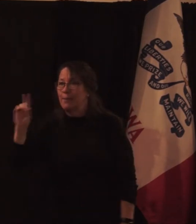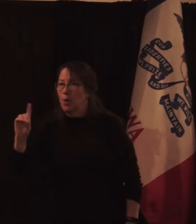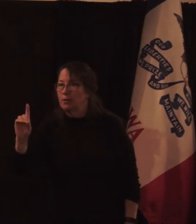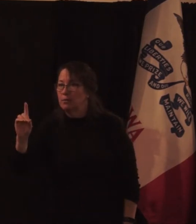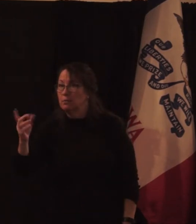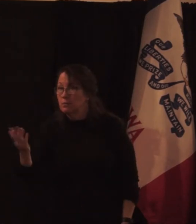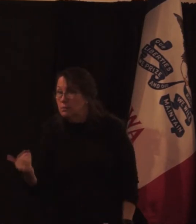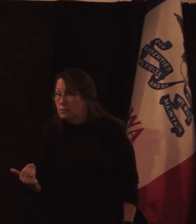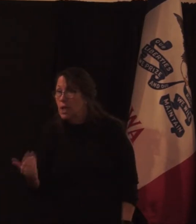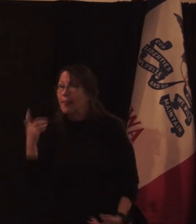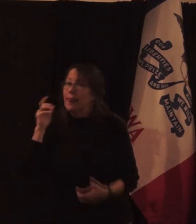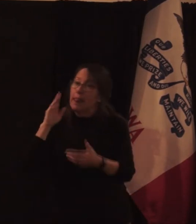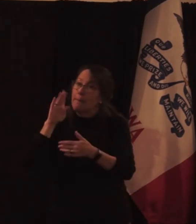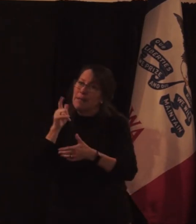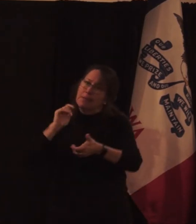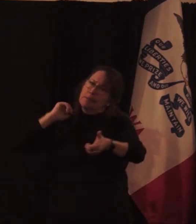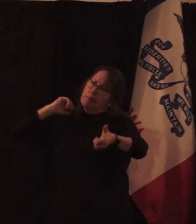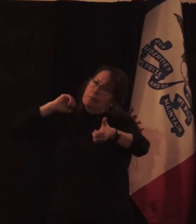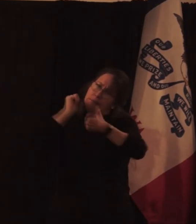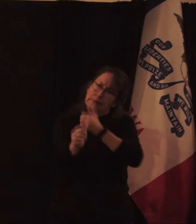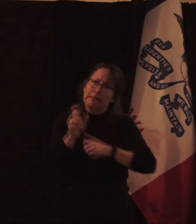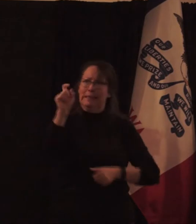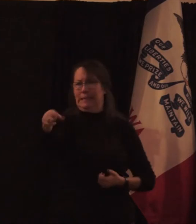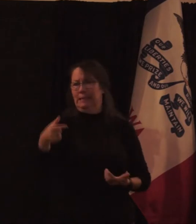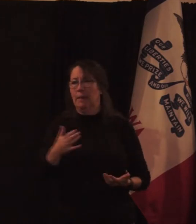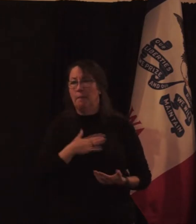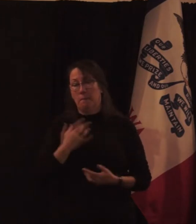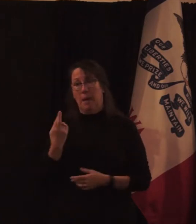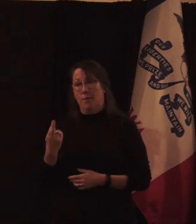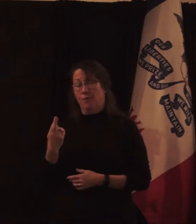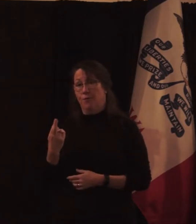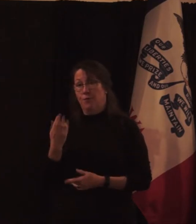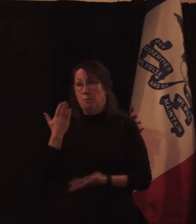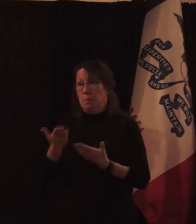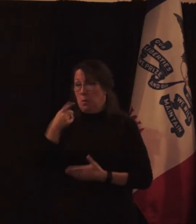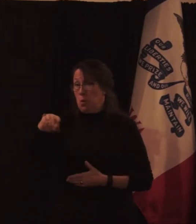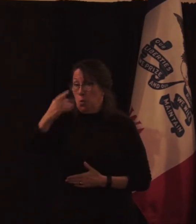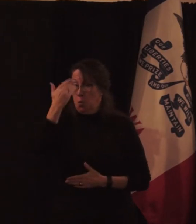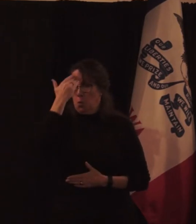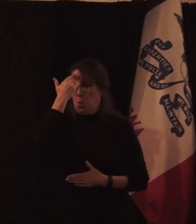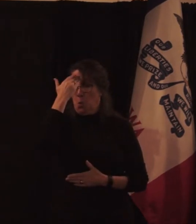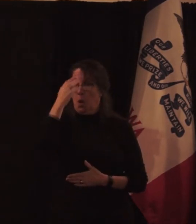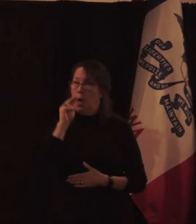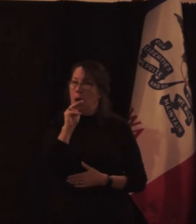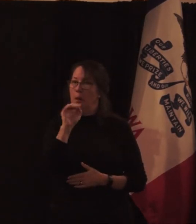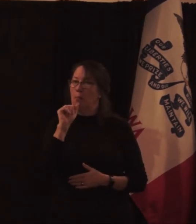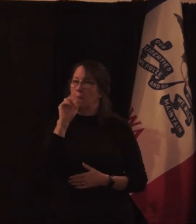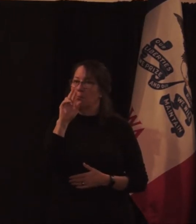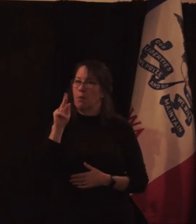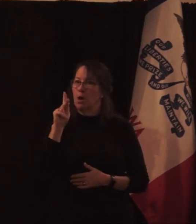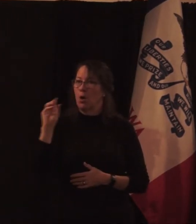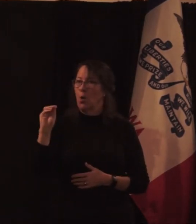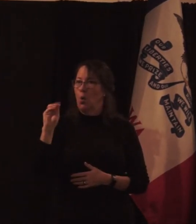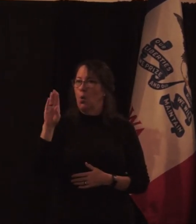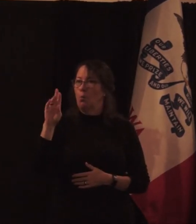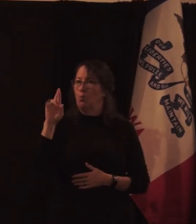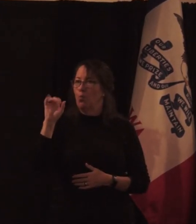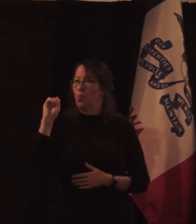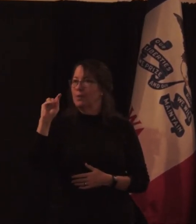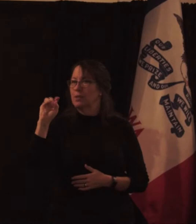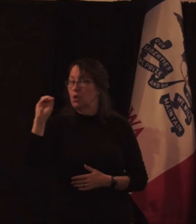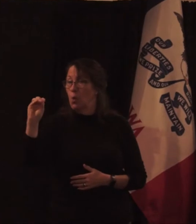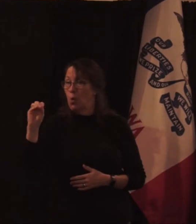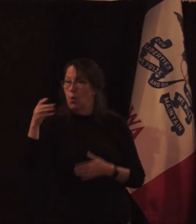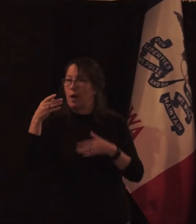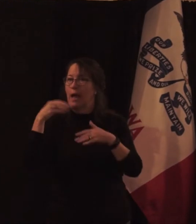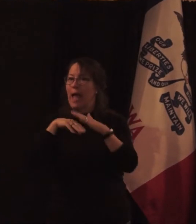We need to get that bill through. Now, a good friend of mine, maybe some of you knew of Mark Abristo,